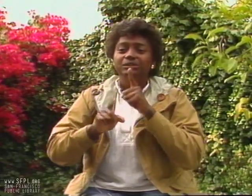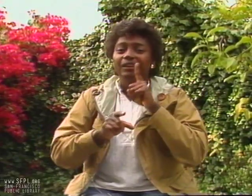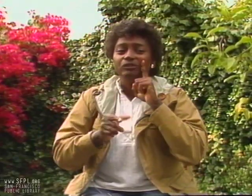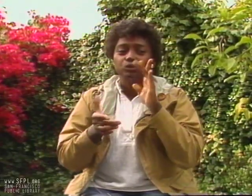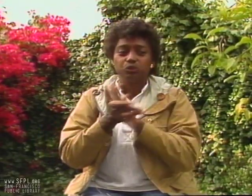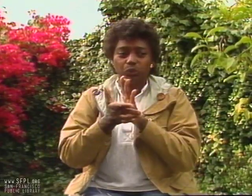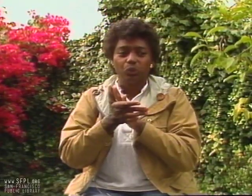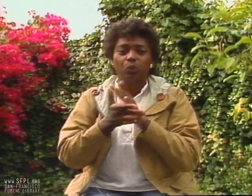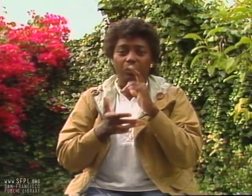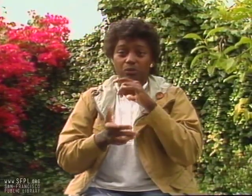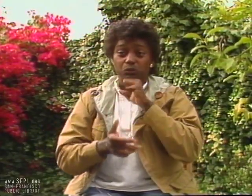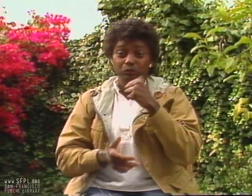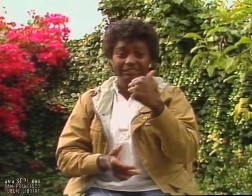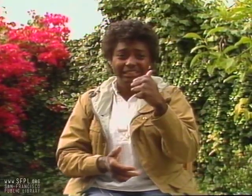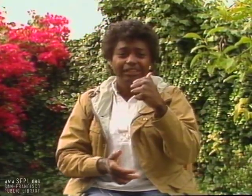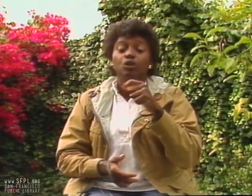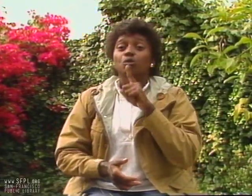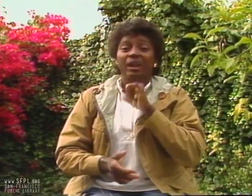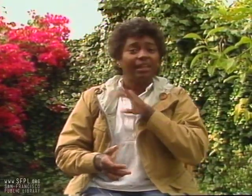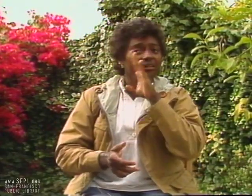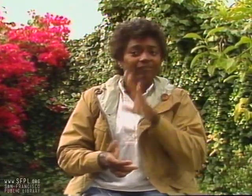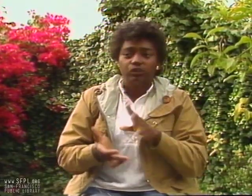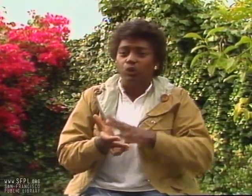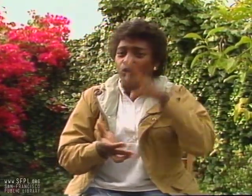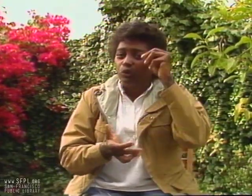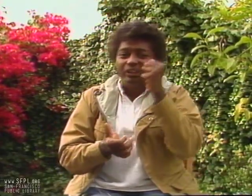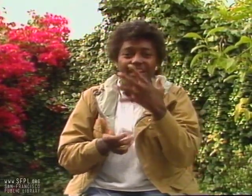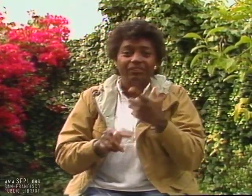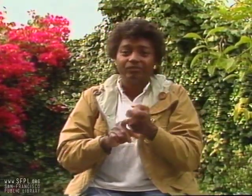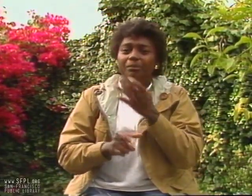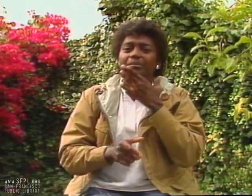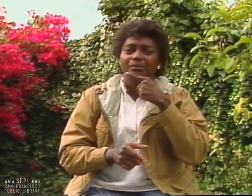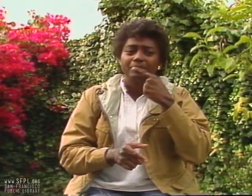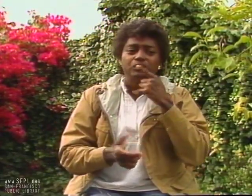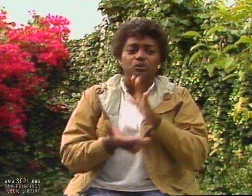I transferred to a school for the deaf. I never really learned anything in